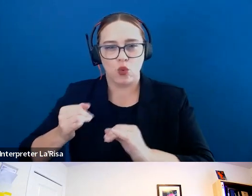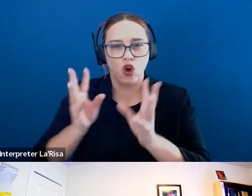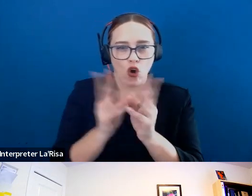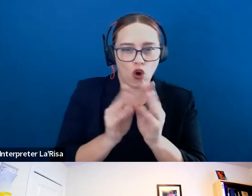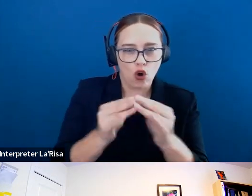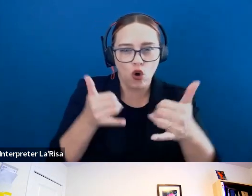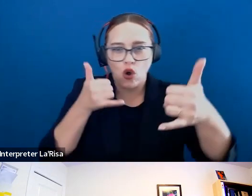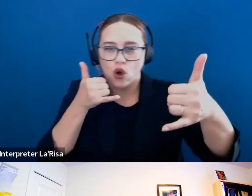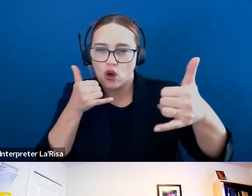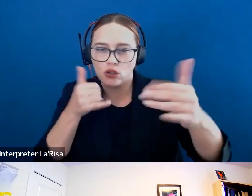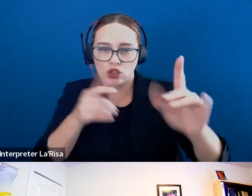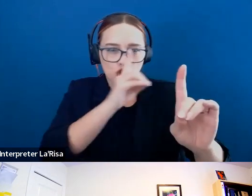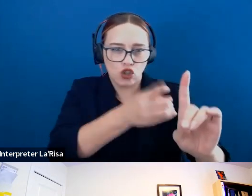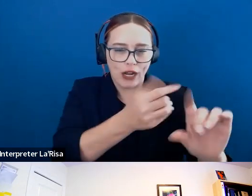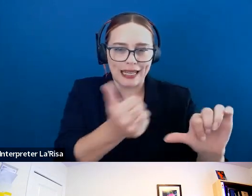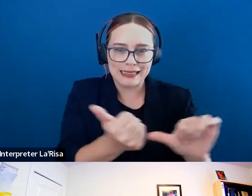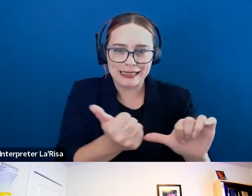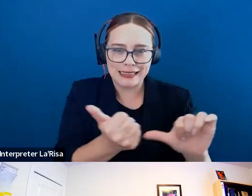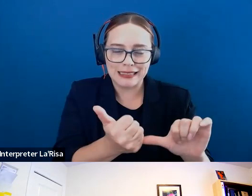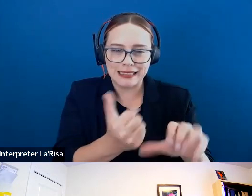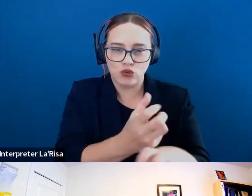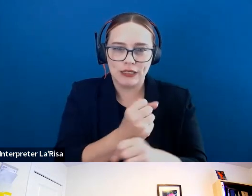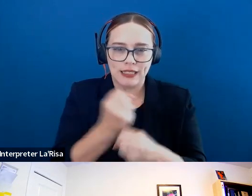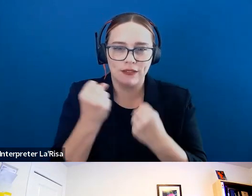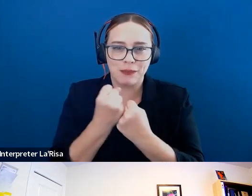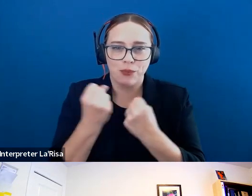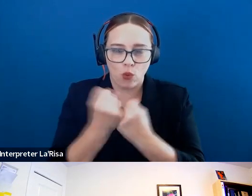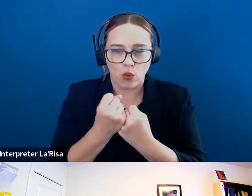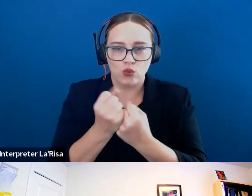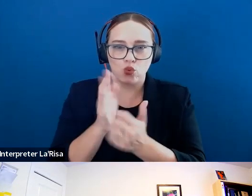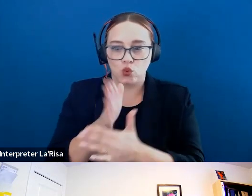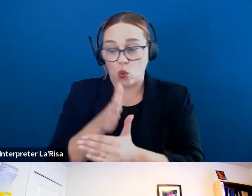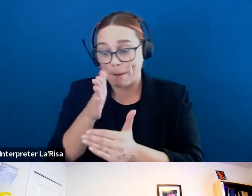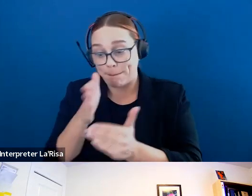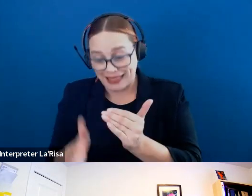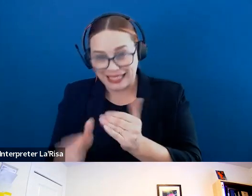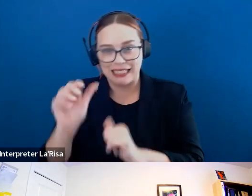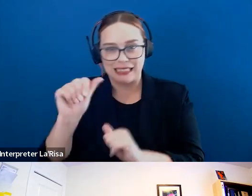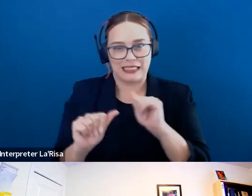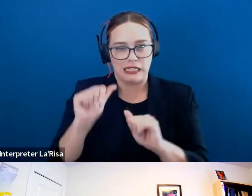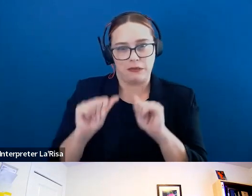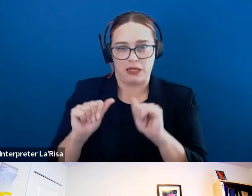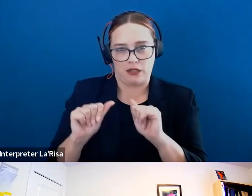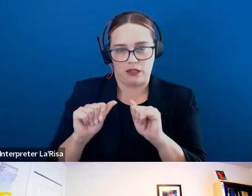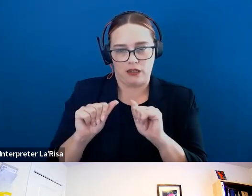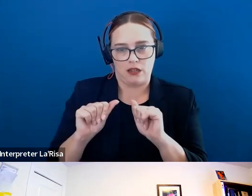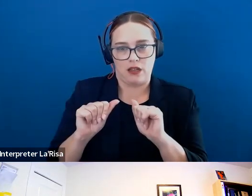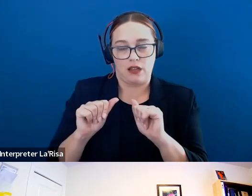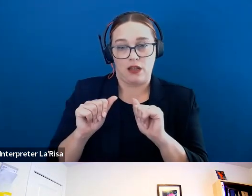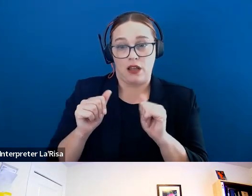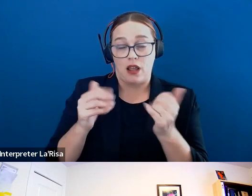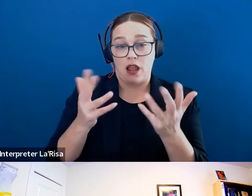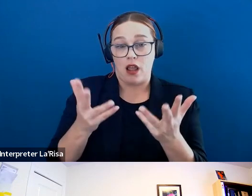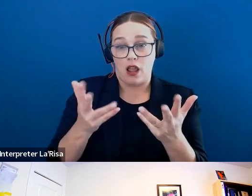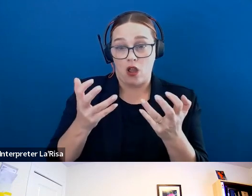assistance with getting some support to complete this assessment. Well, I would like to